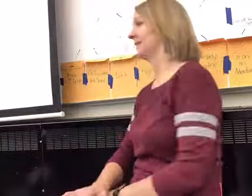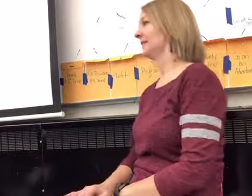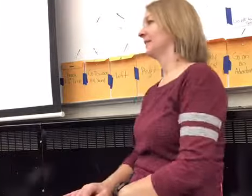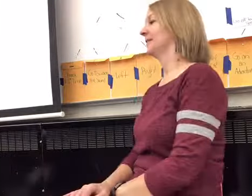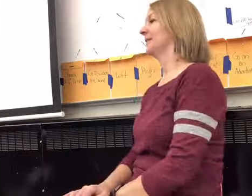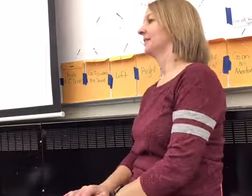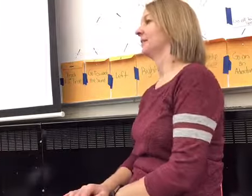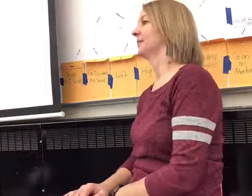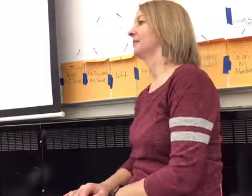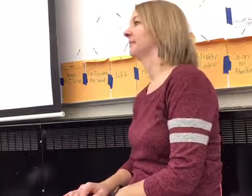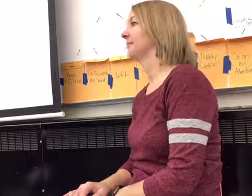Oh.